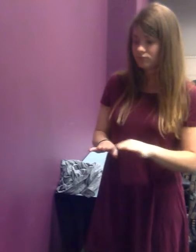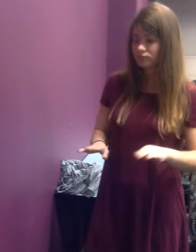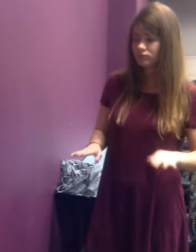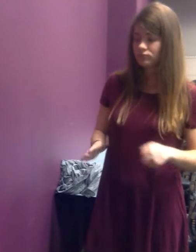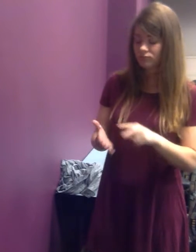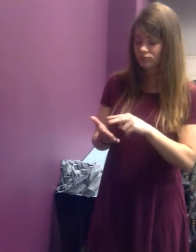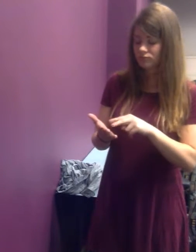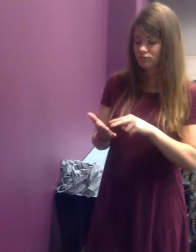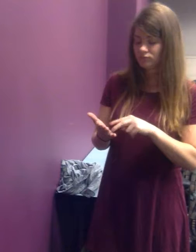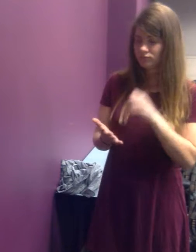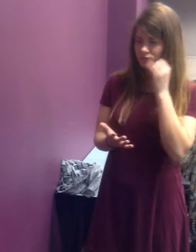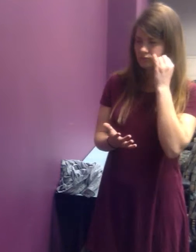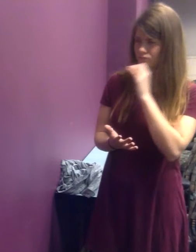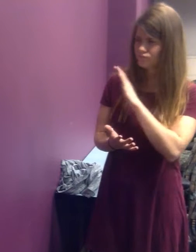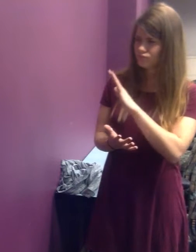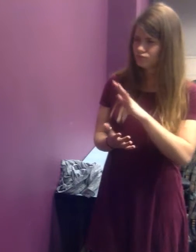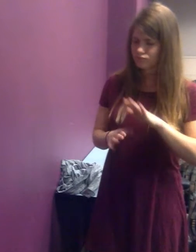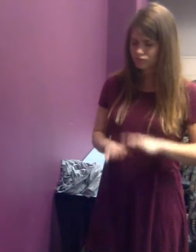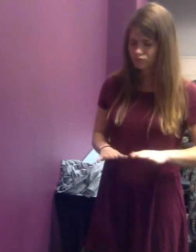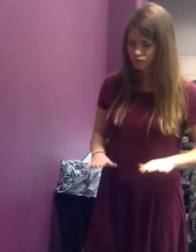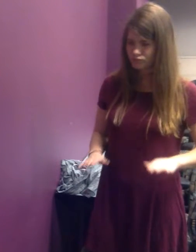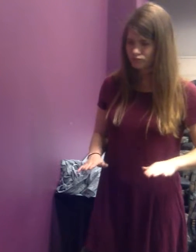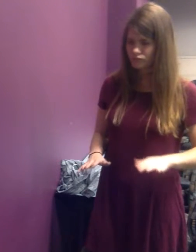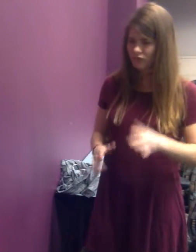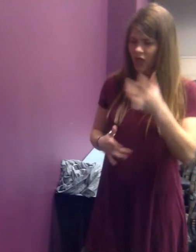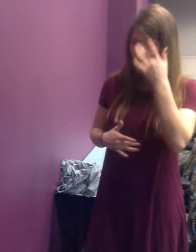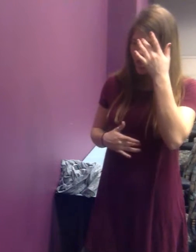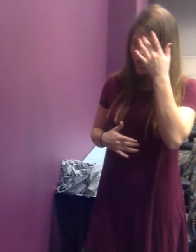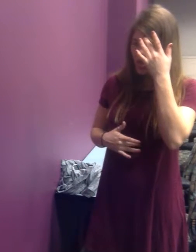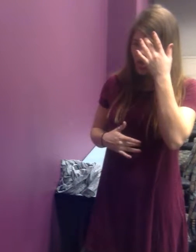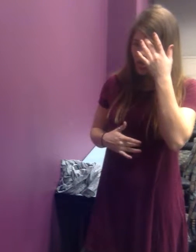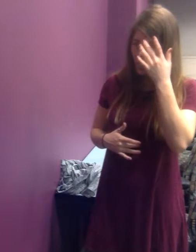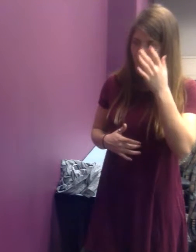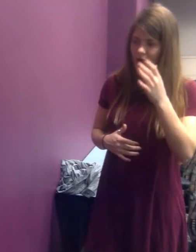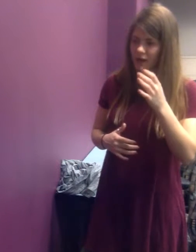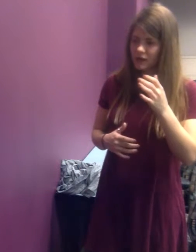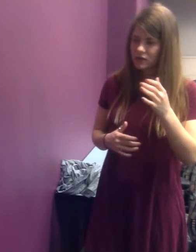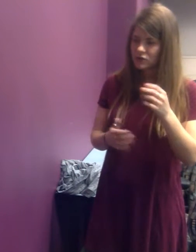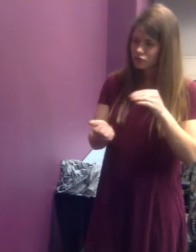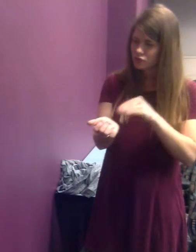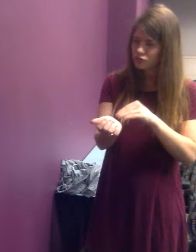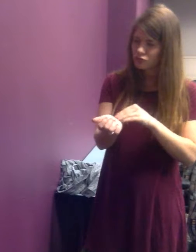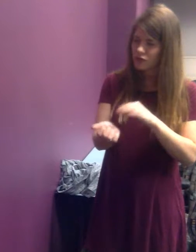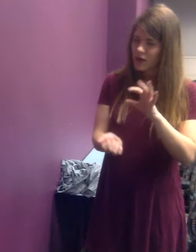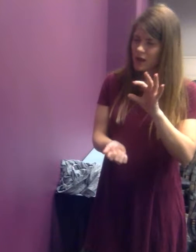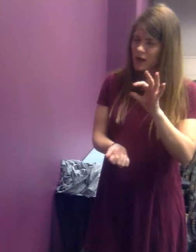98 doctors say treat him this way. 2 say no, this other is the way to go. I'll go with the